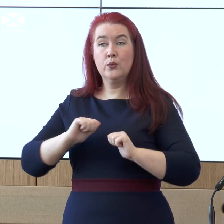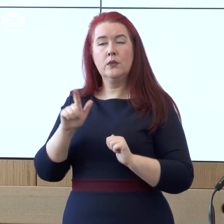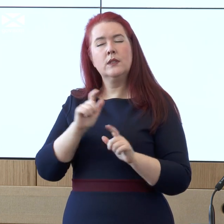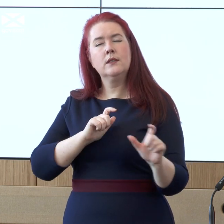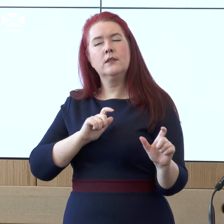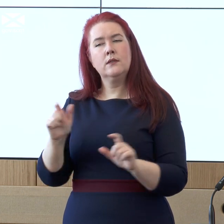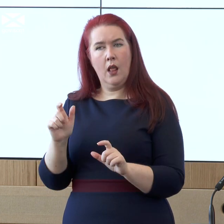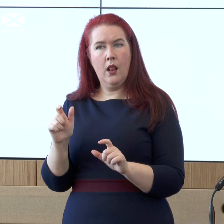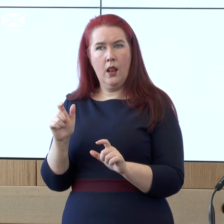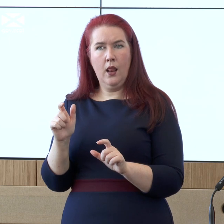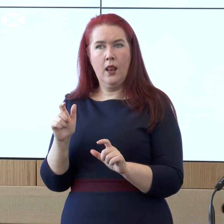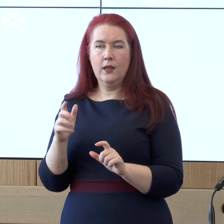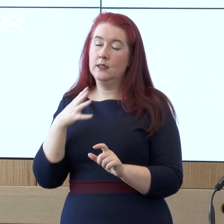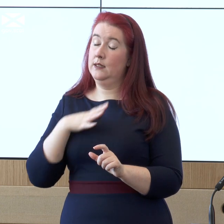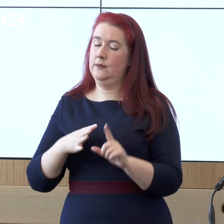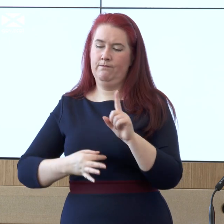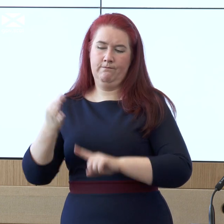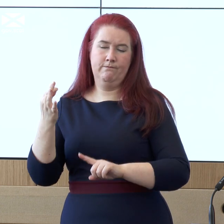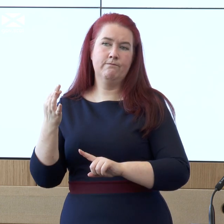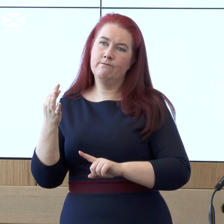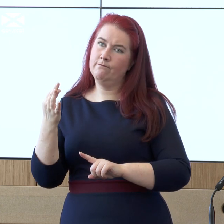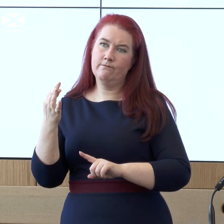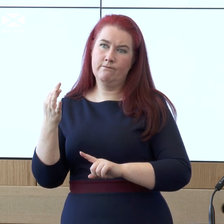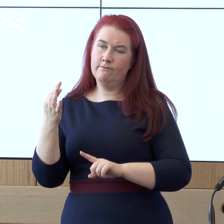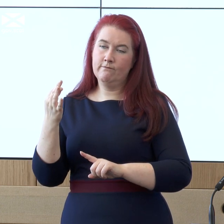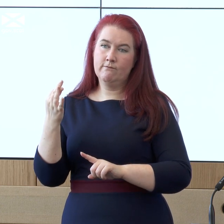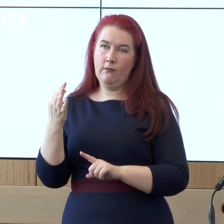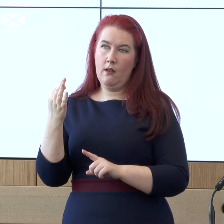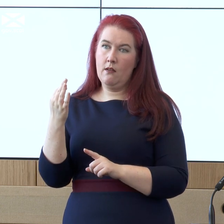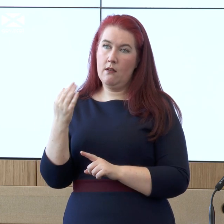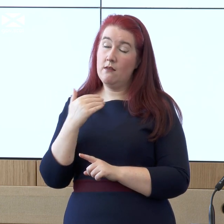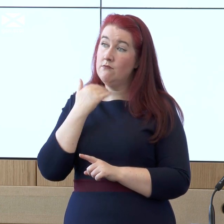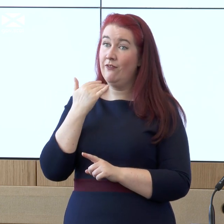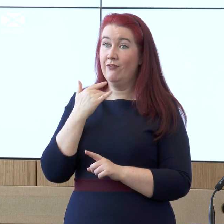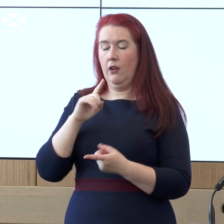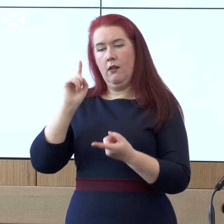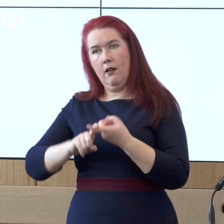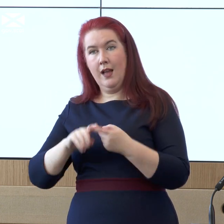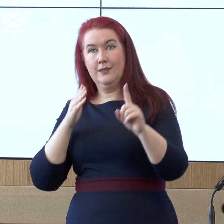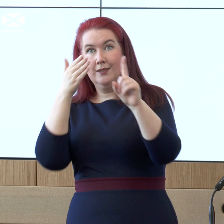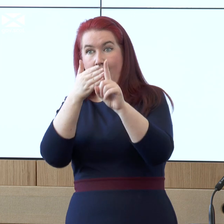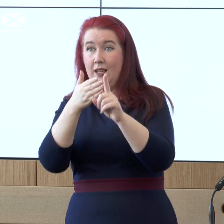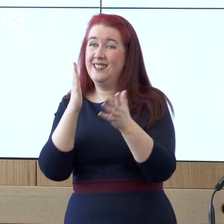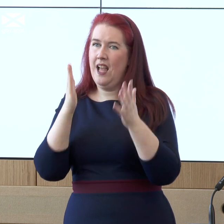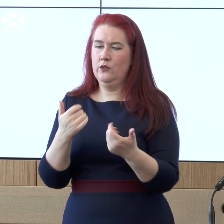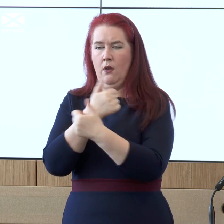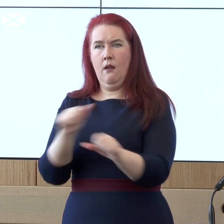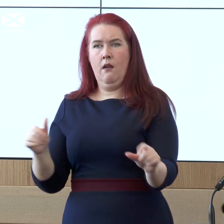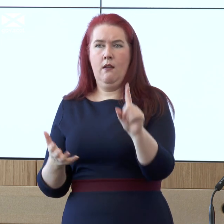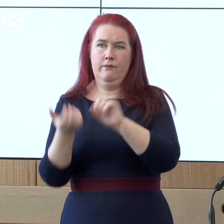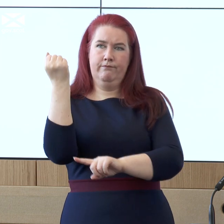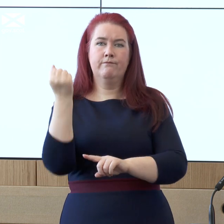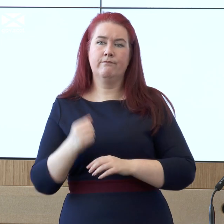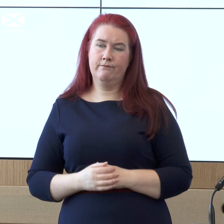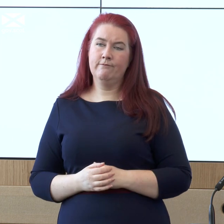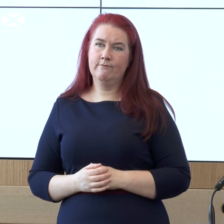we need to do much better. It's not enough to set tough targets. We must meet those targets. And